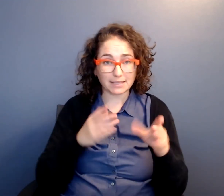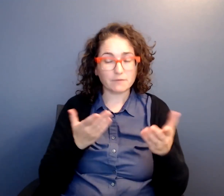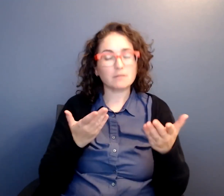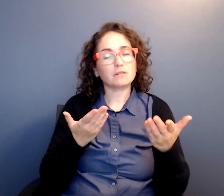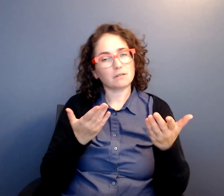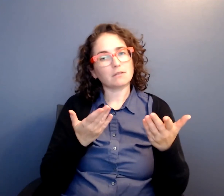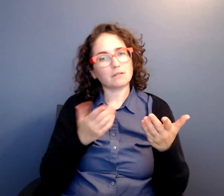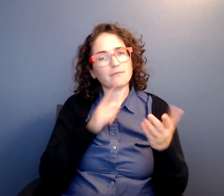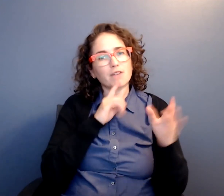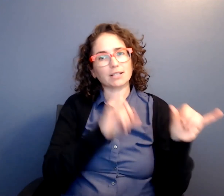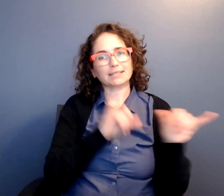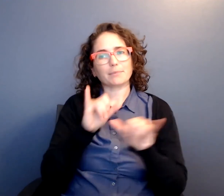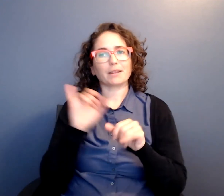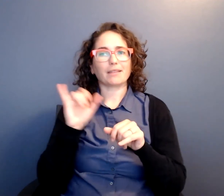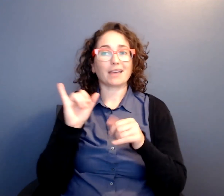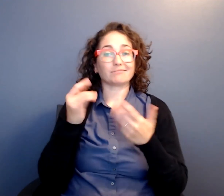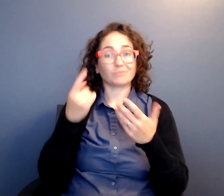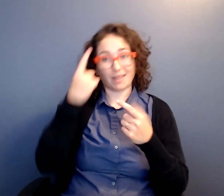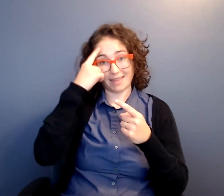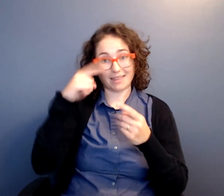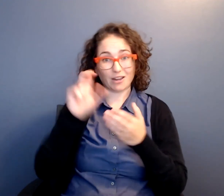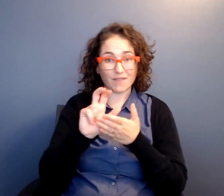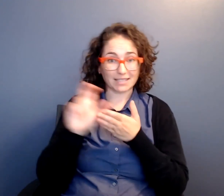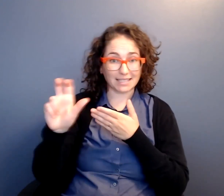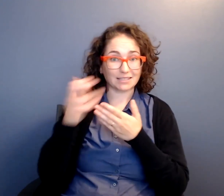very similar, like what I believe they're investing in. And I mean, it's